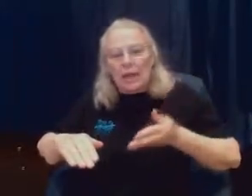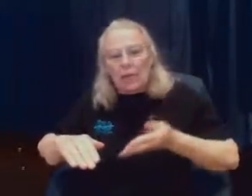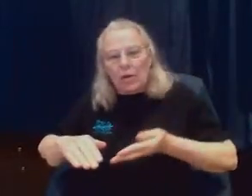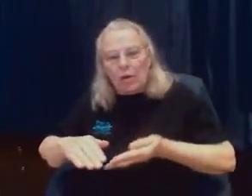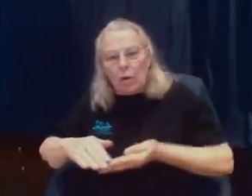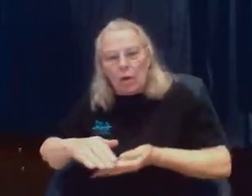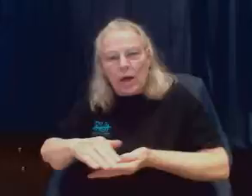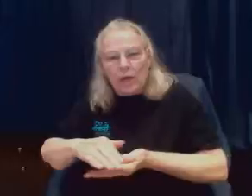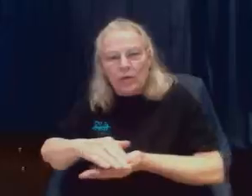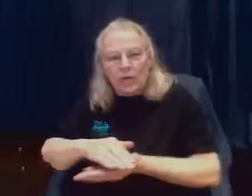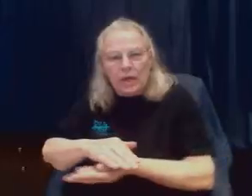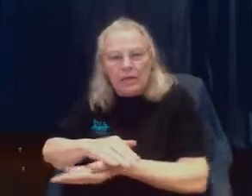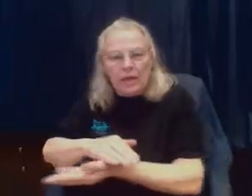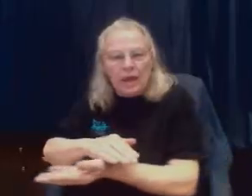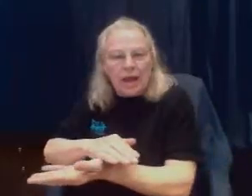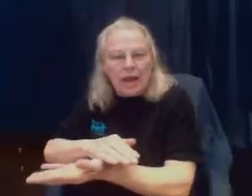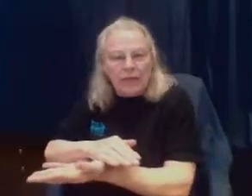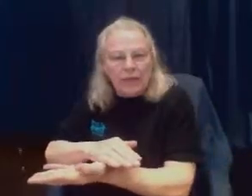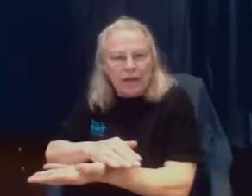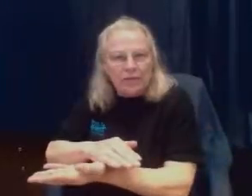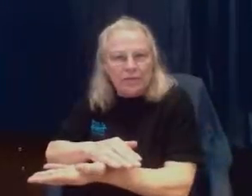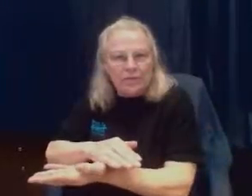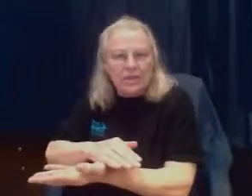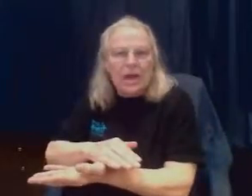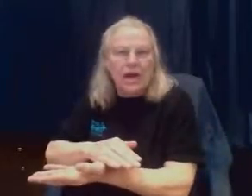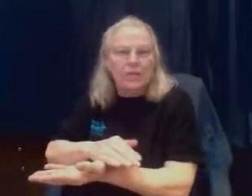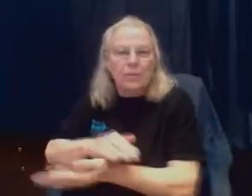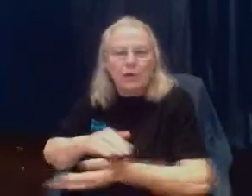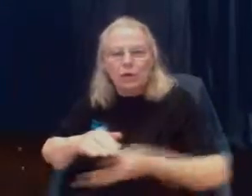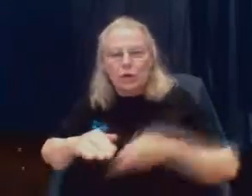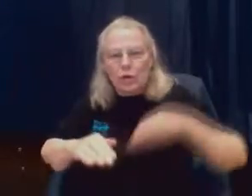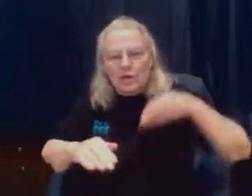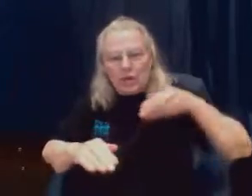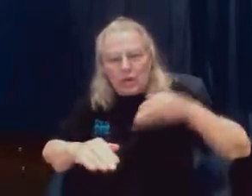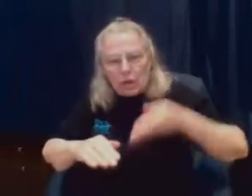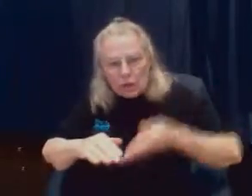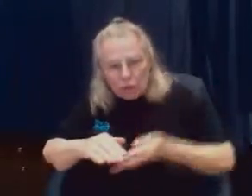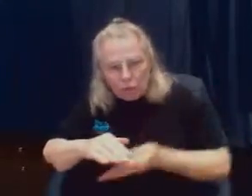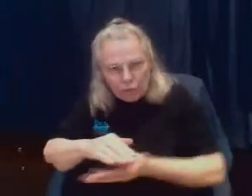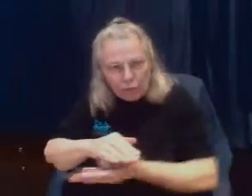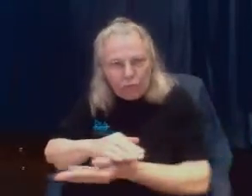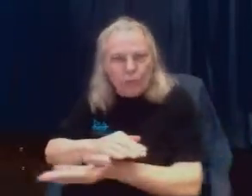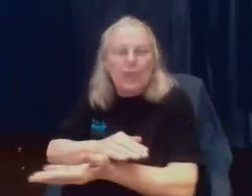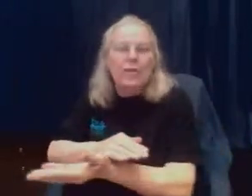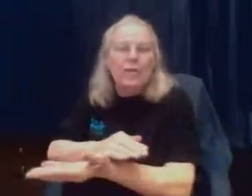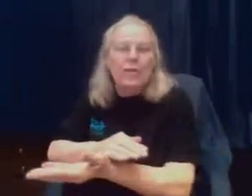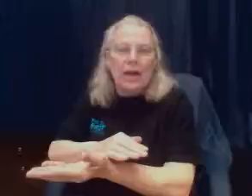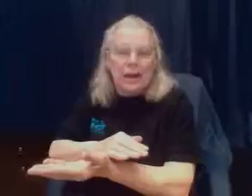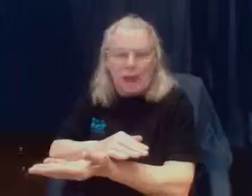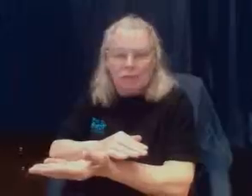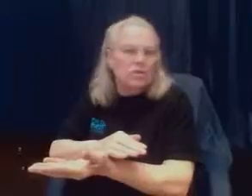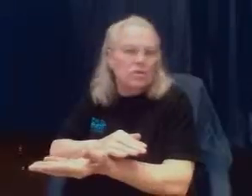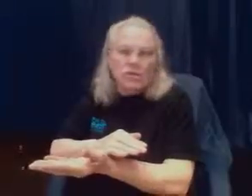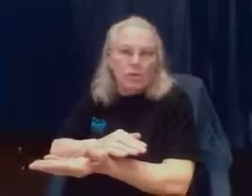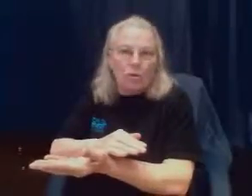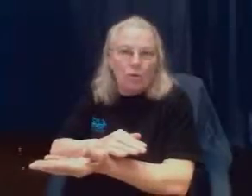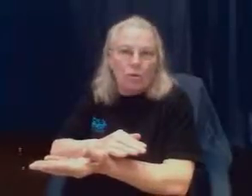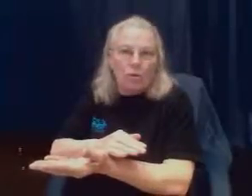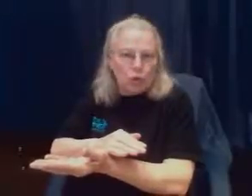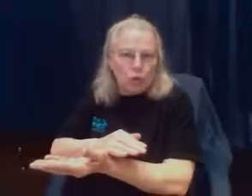will go underneath and out the other side because you're going to go through the barrier and out, just like you'd go through a door